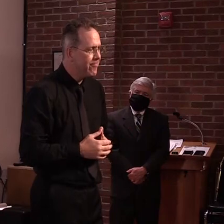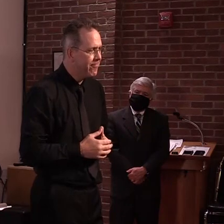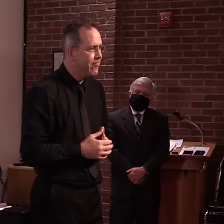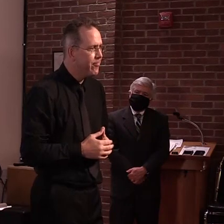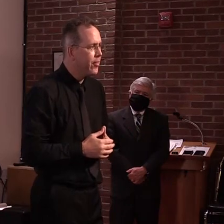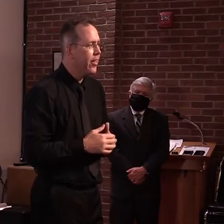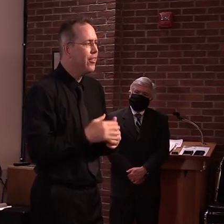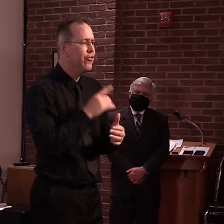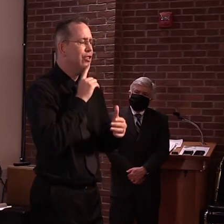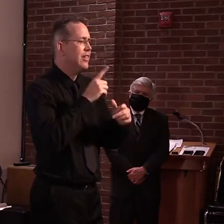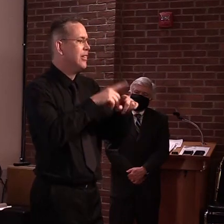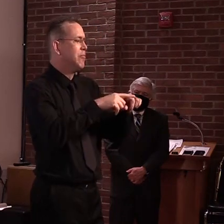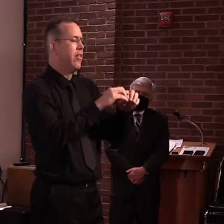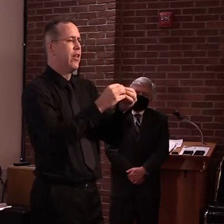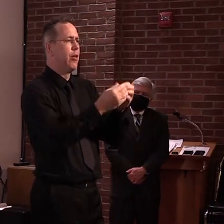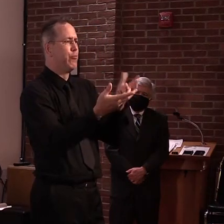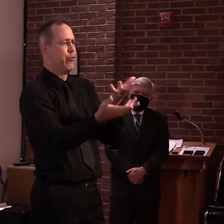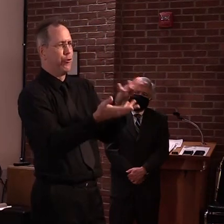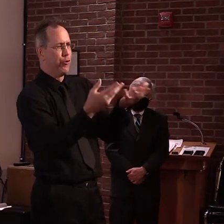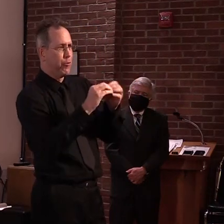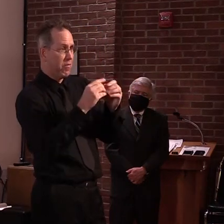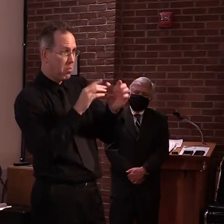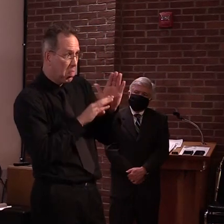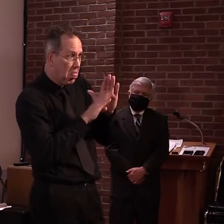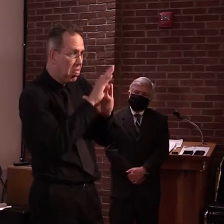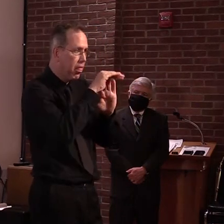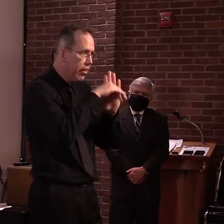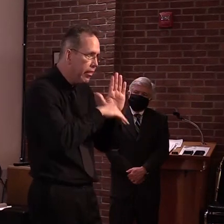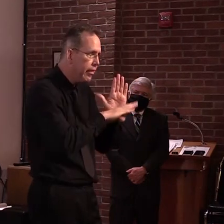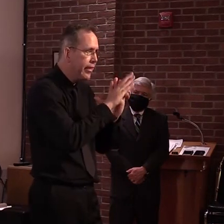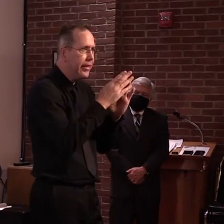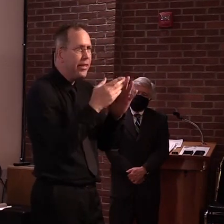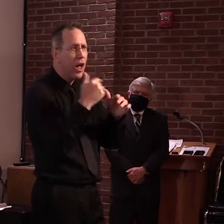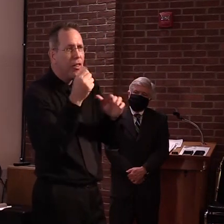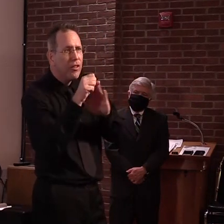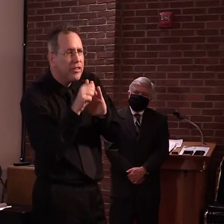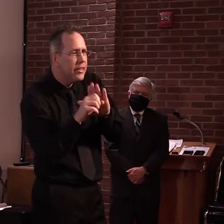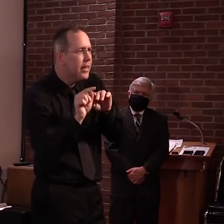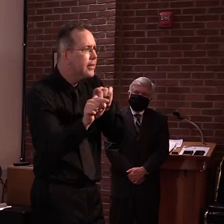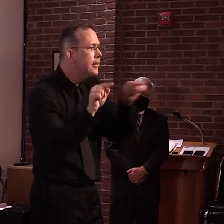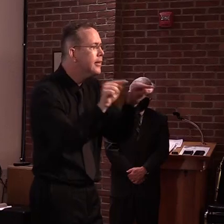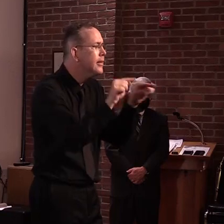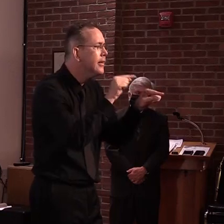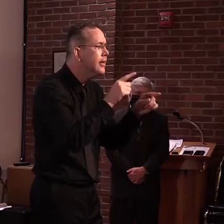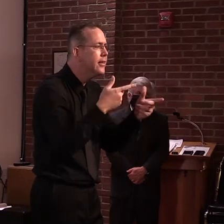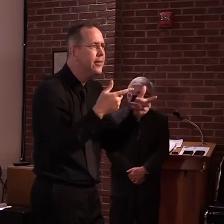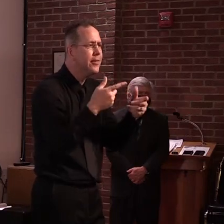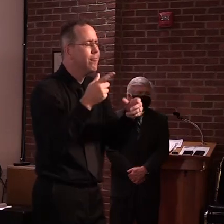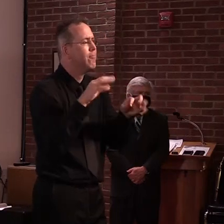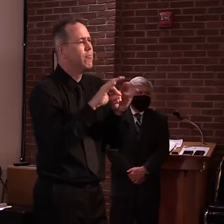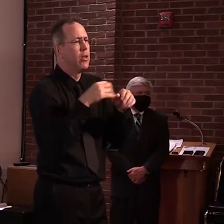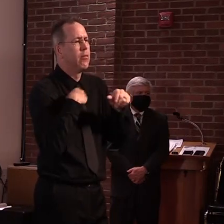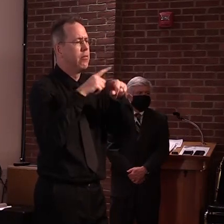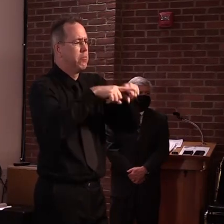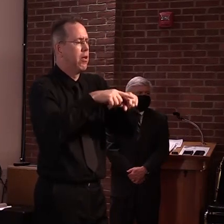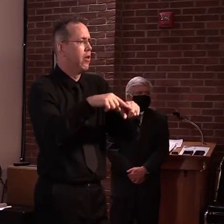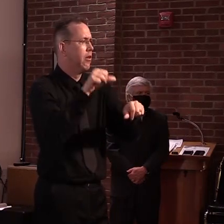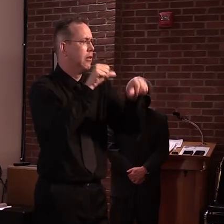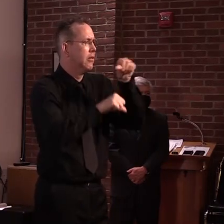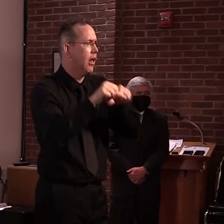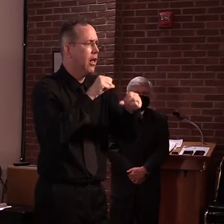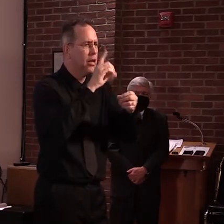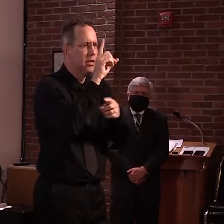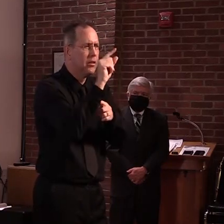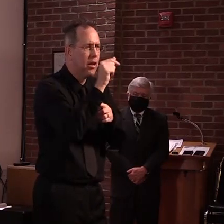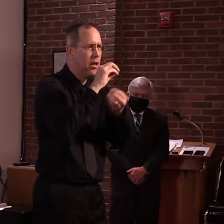on the factors. It all depends on the numbers, the modeling, the data, and the science. And again, Commissioner Pichek